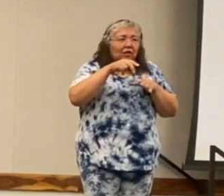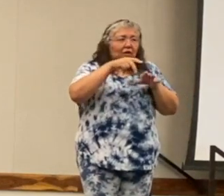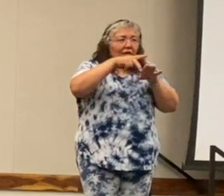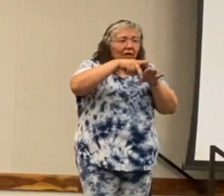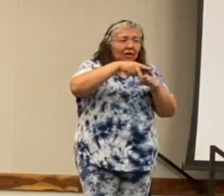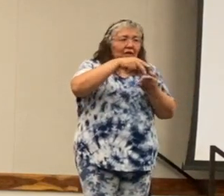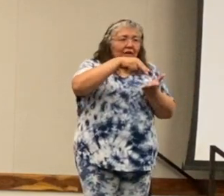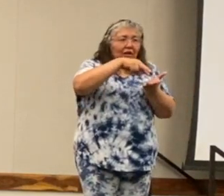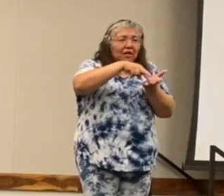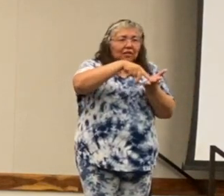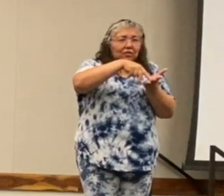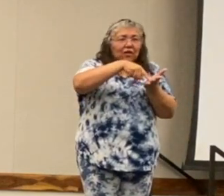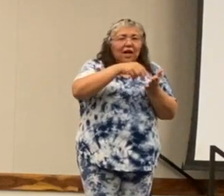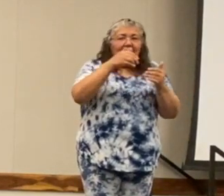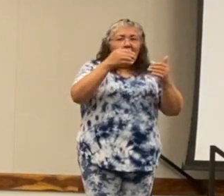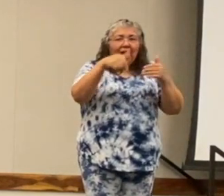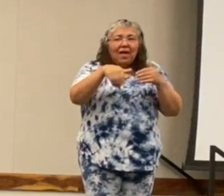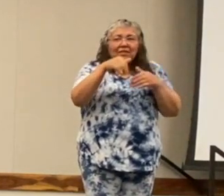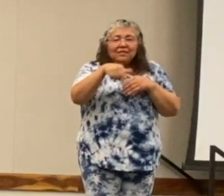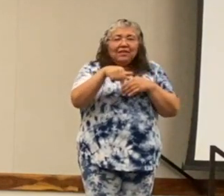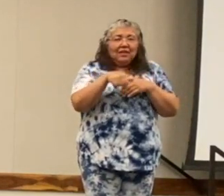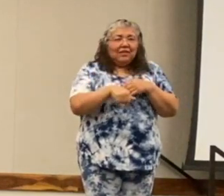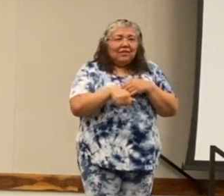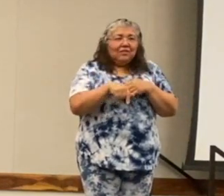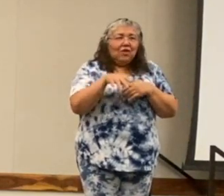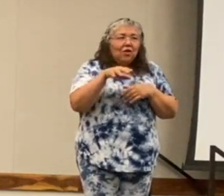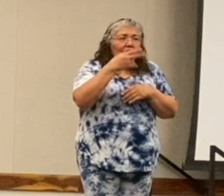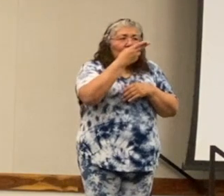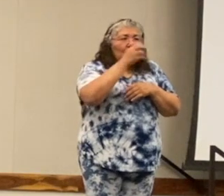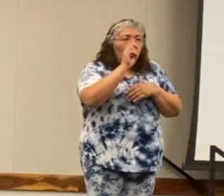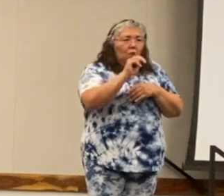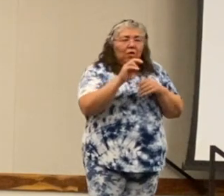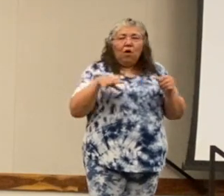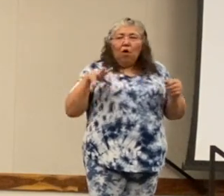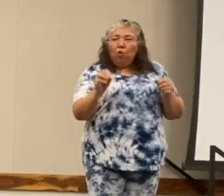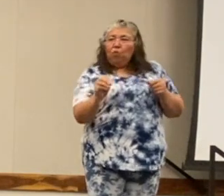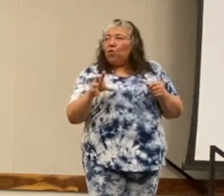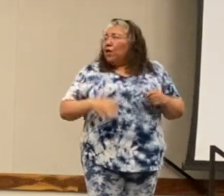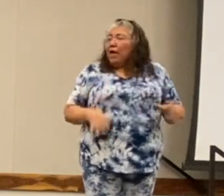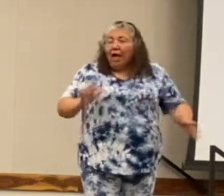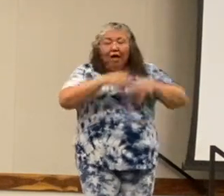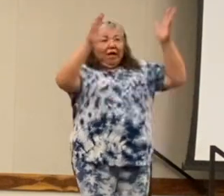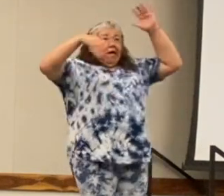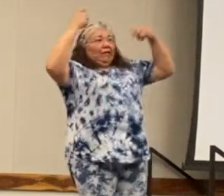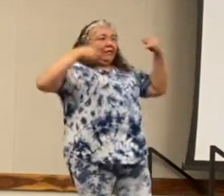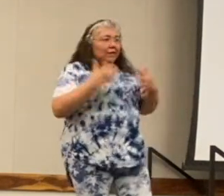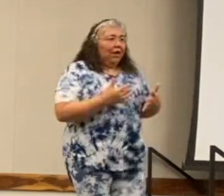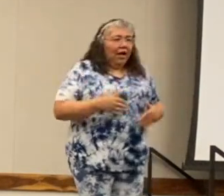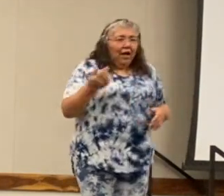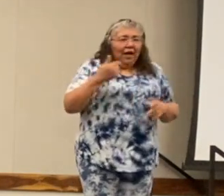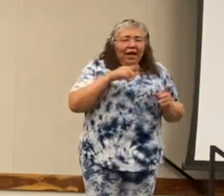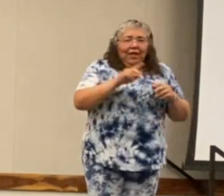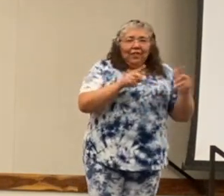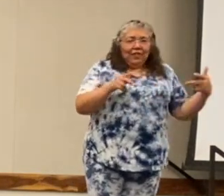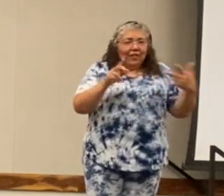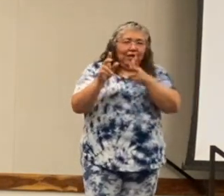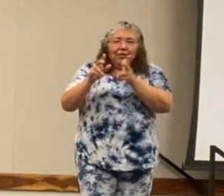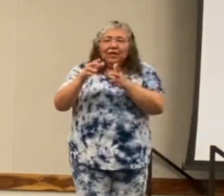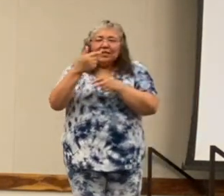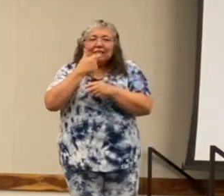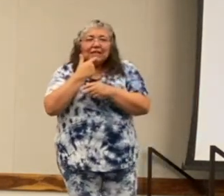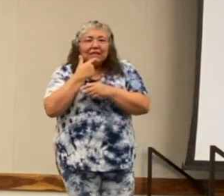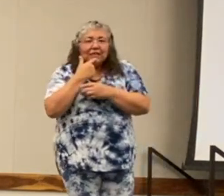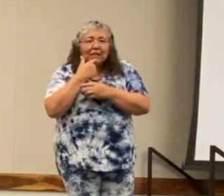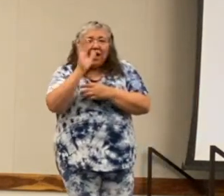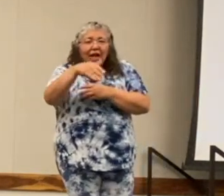he's got one of those semi-truck air horns on it. Oh, my God. Right? He pulls over. And he goes, hey,